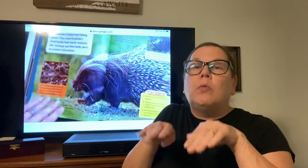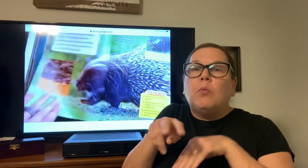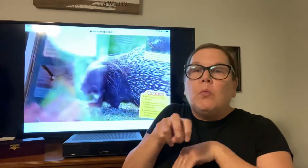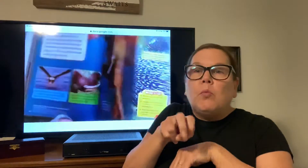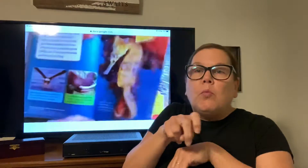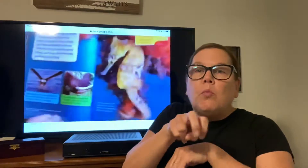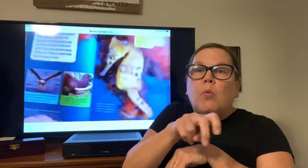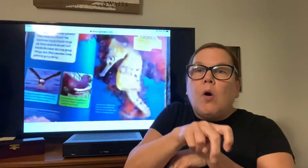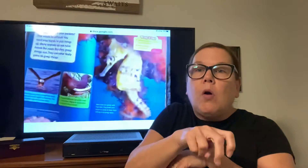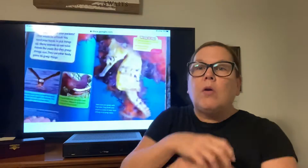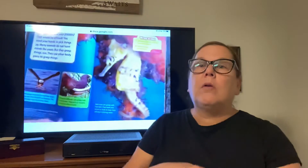walk.